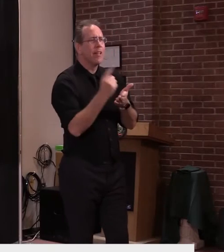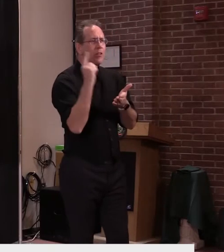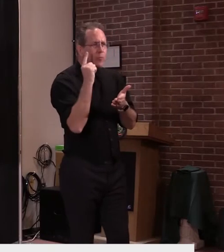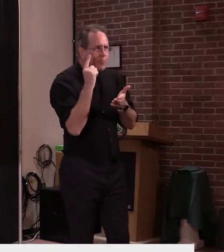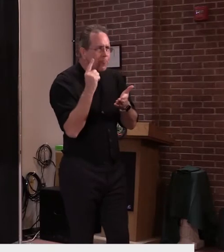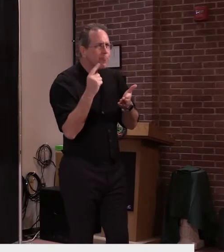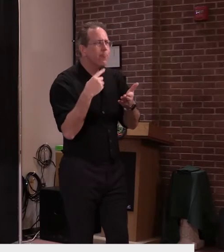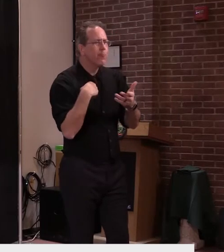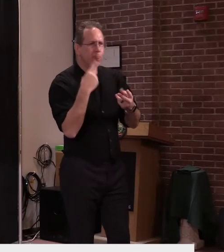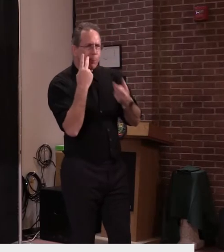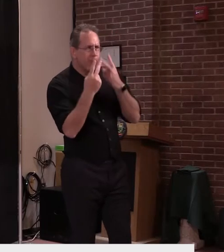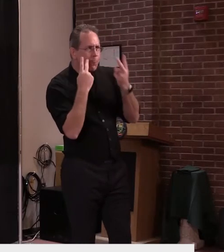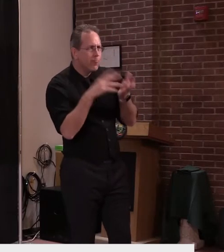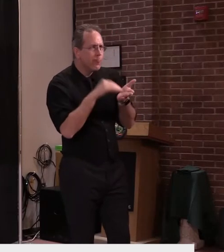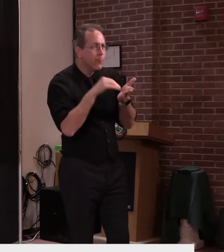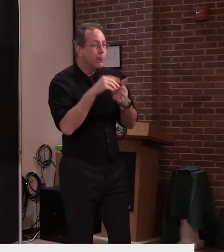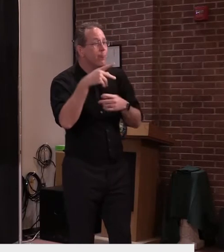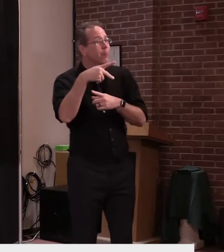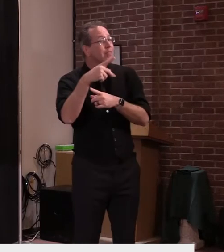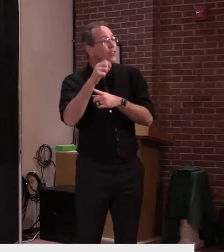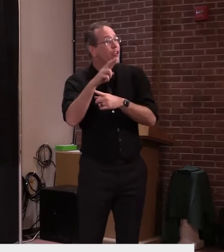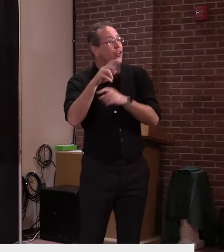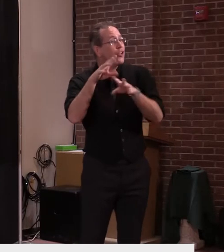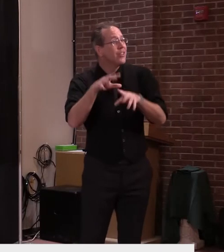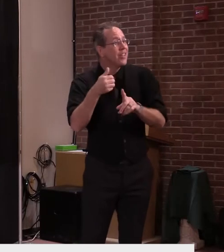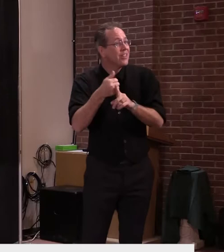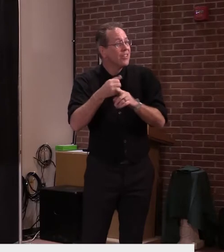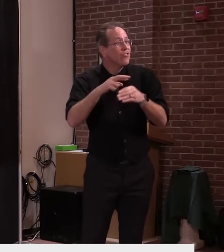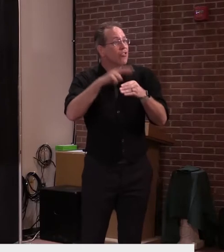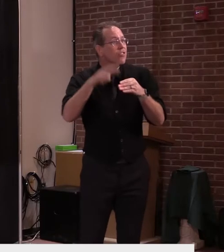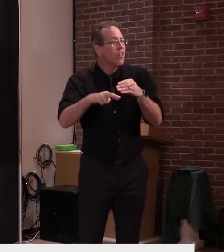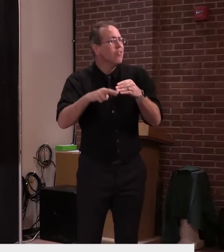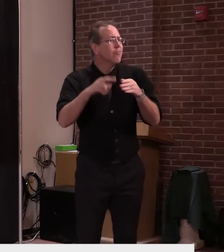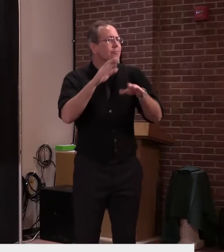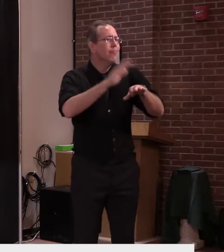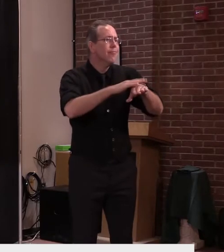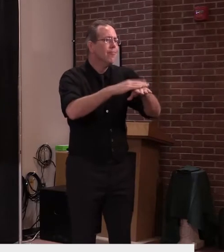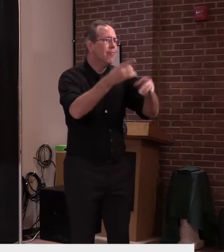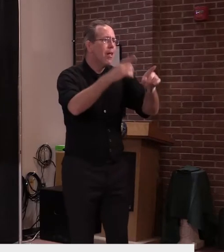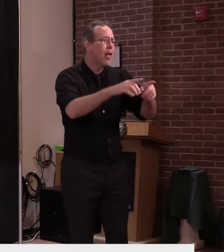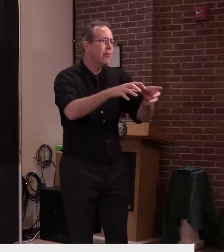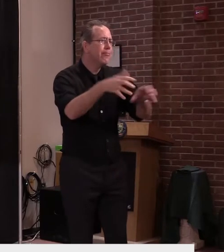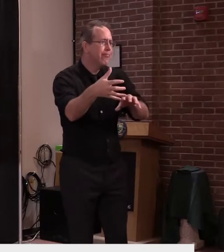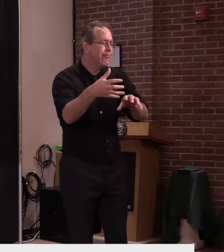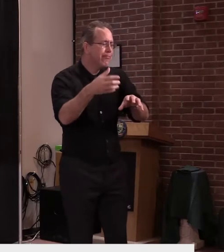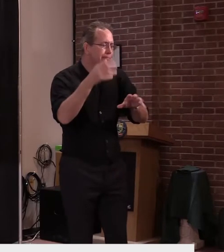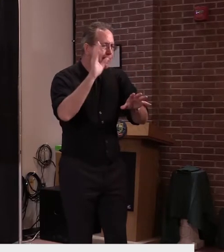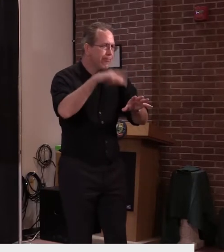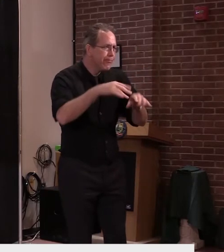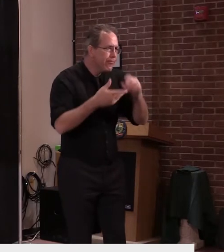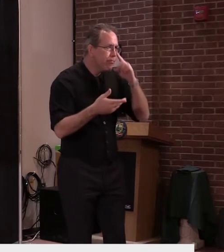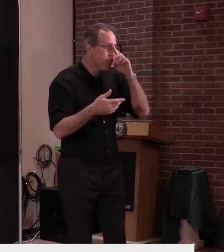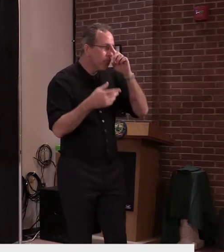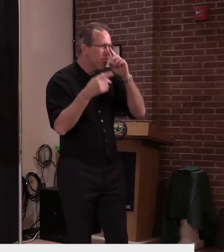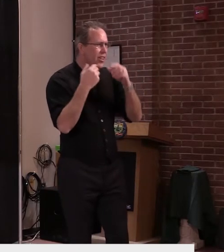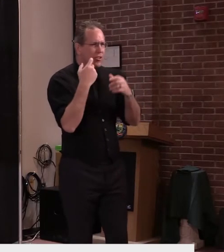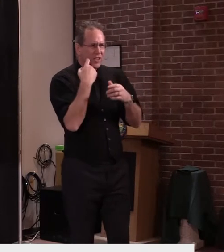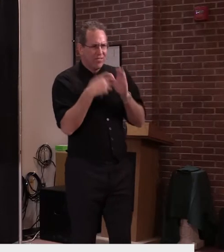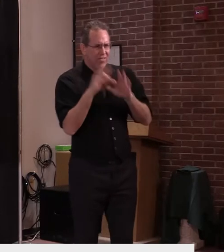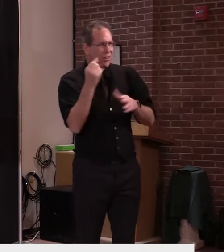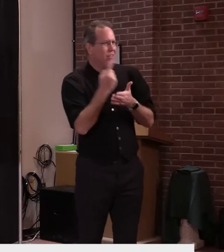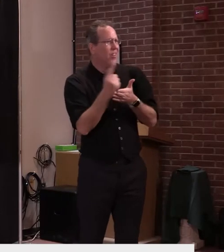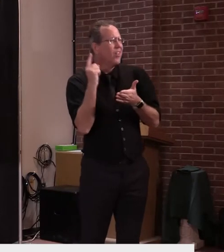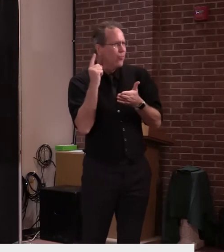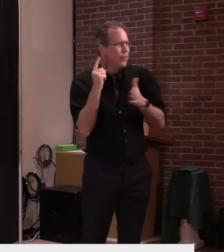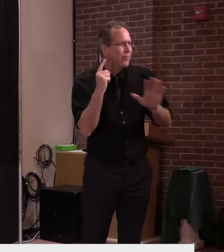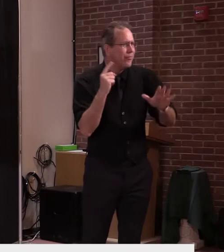result system. Over the weekend, we became aware of a significant delay in reporting test results from the public testing